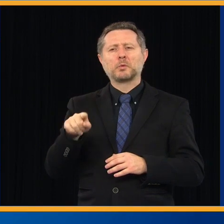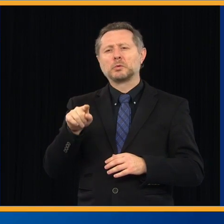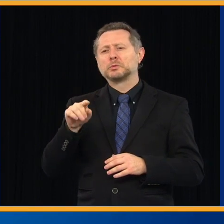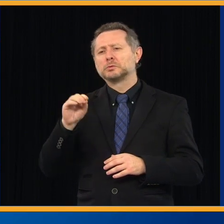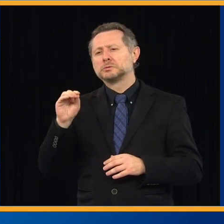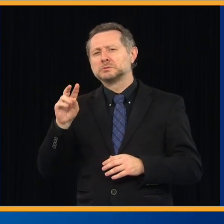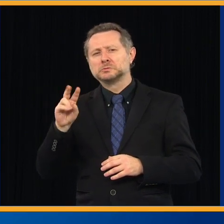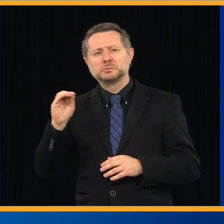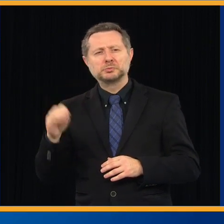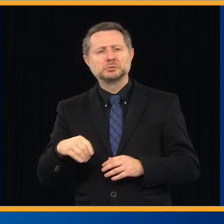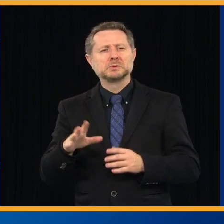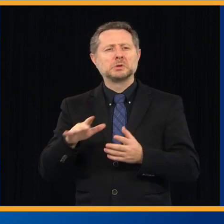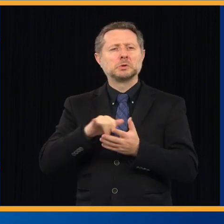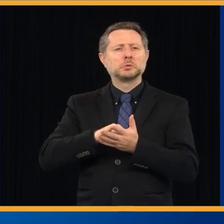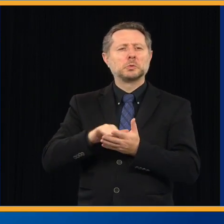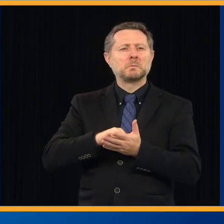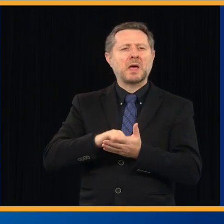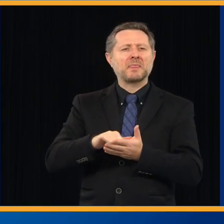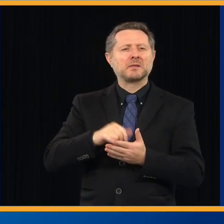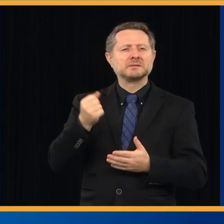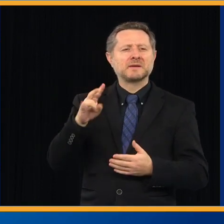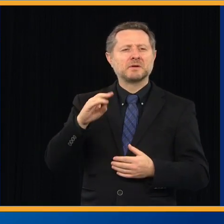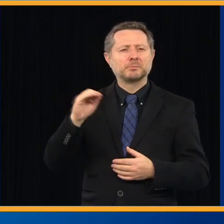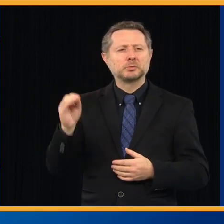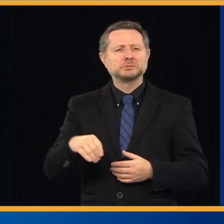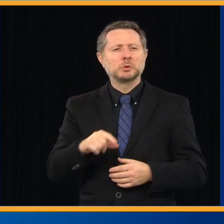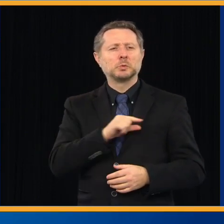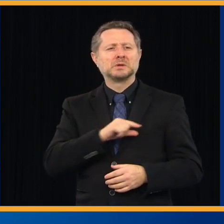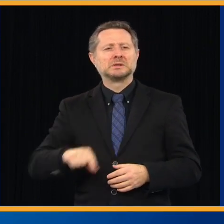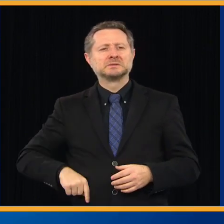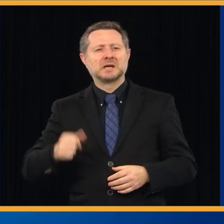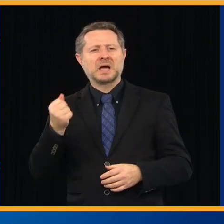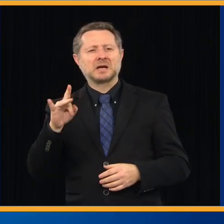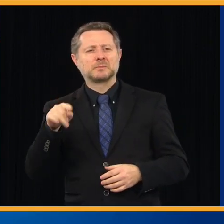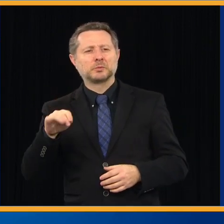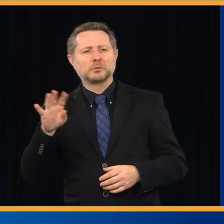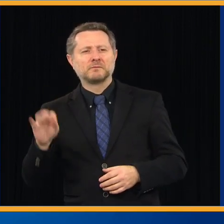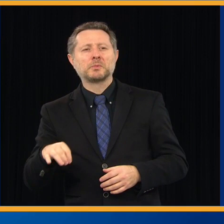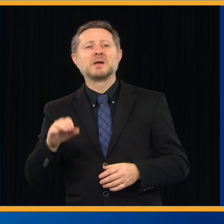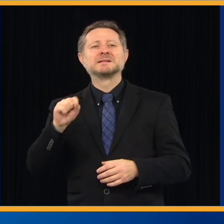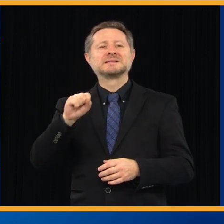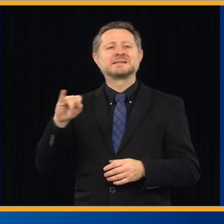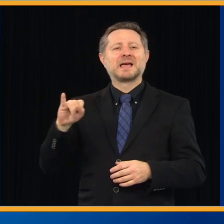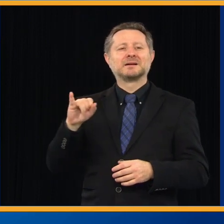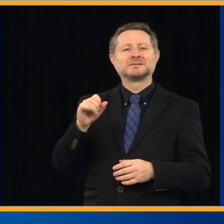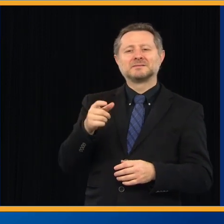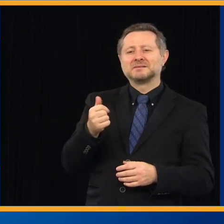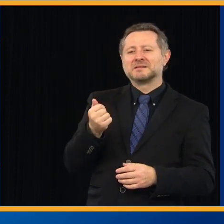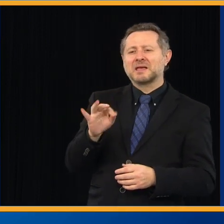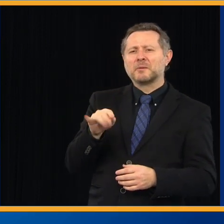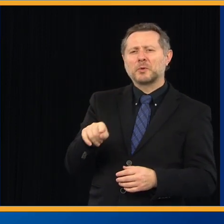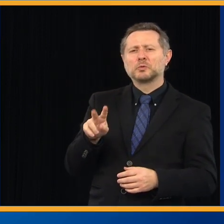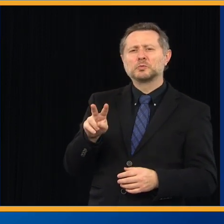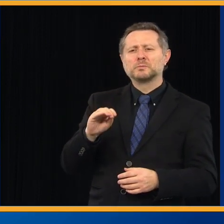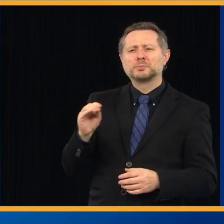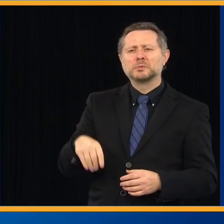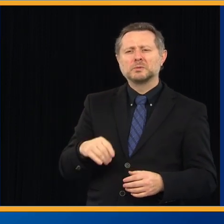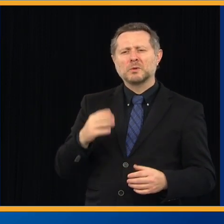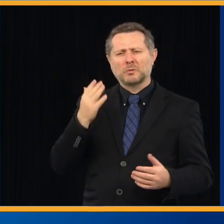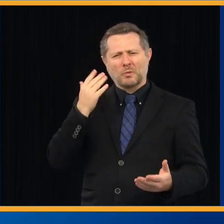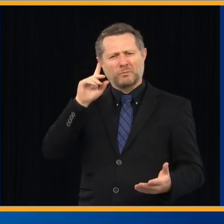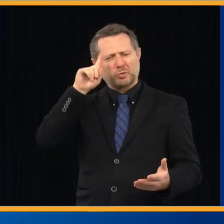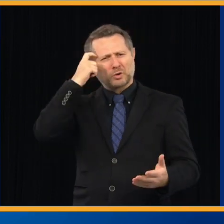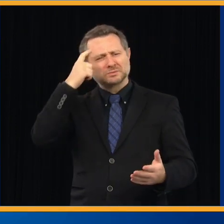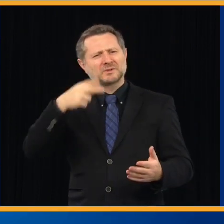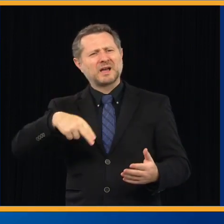Island 19. And we're going to do more research to understand what's going on there. Why is the Bronx higher